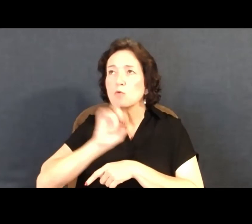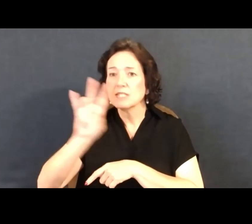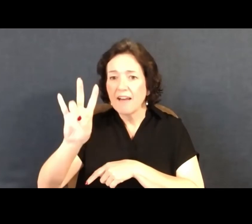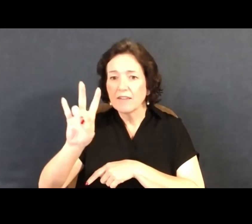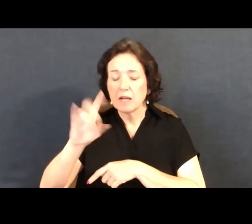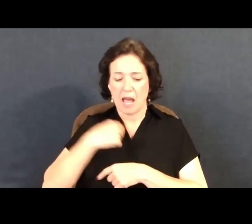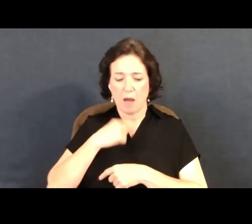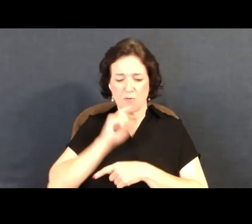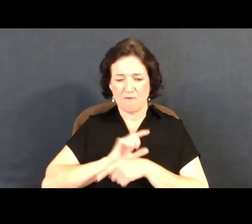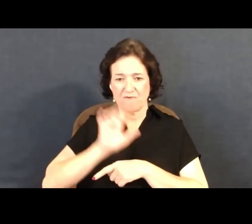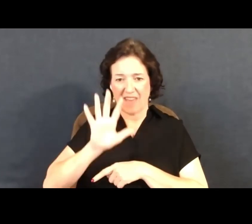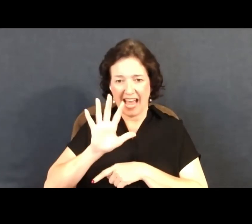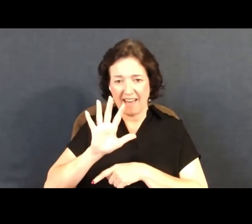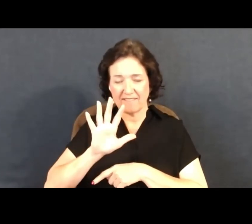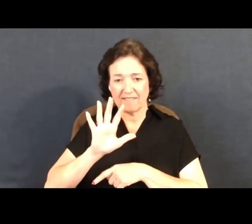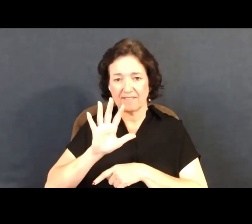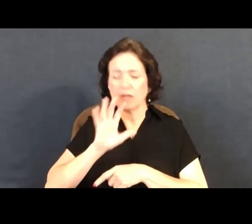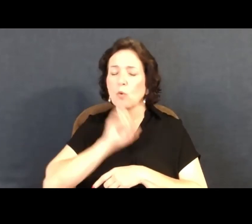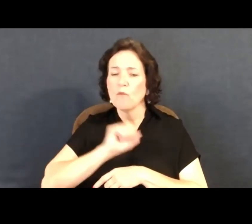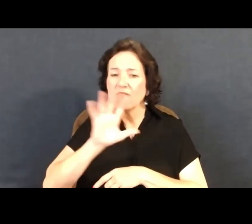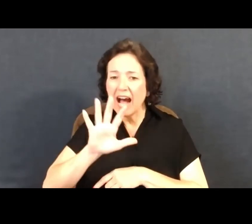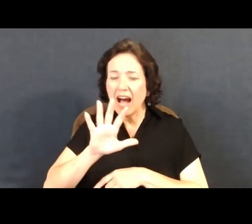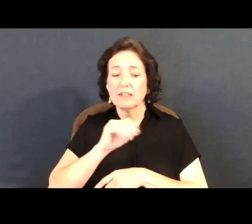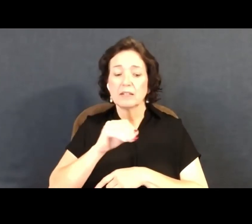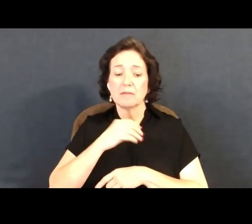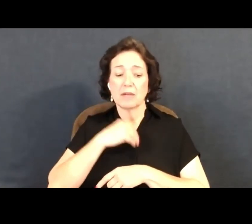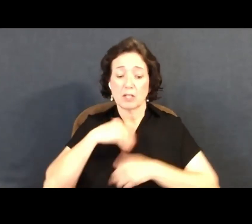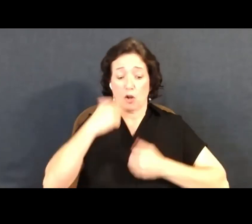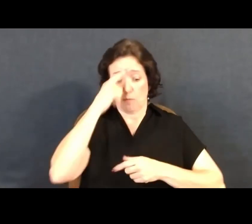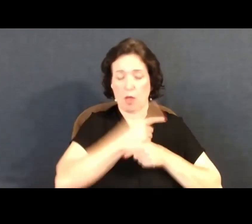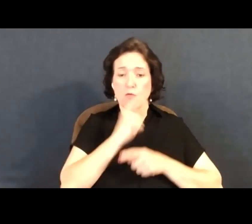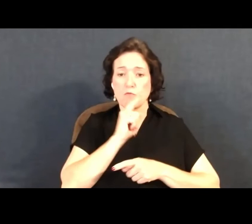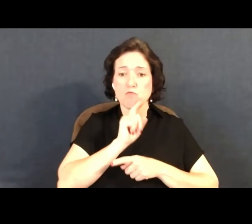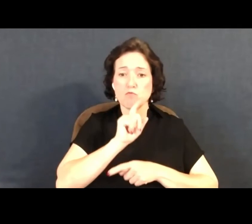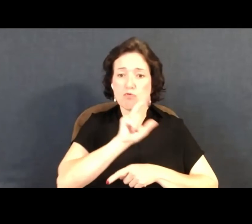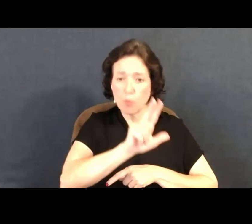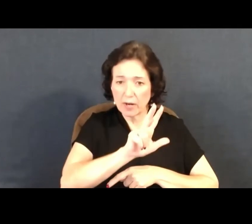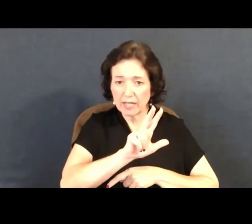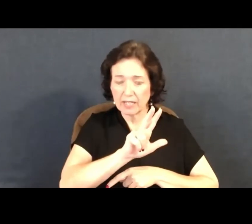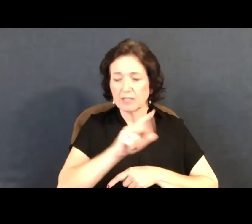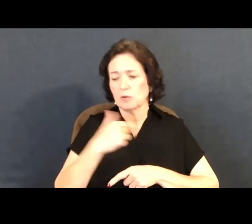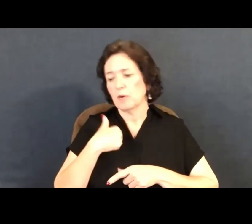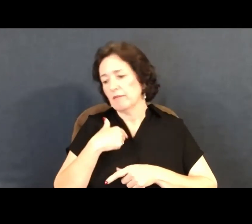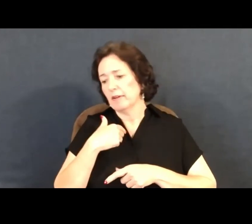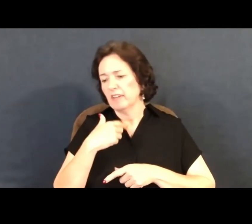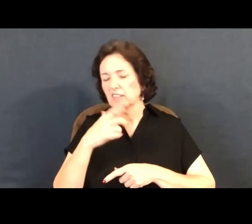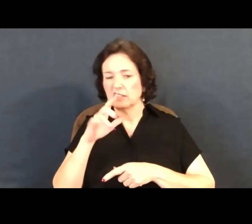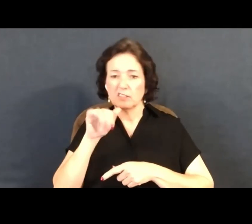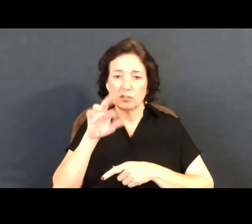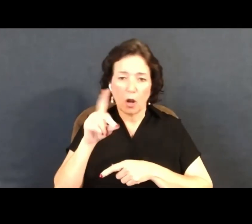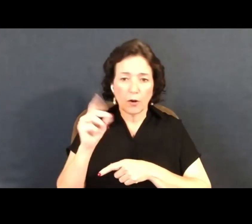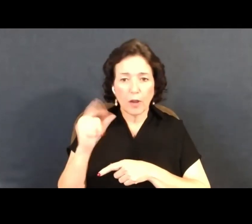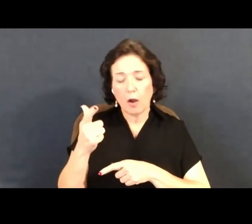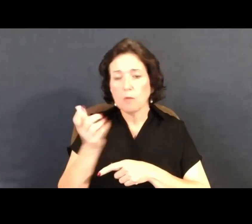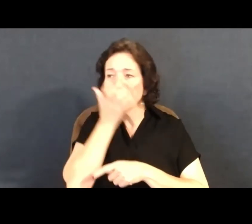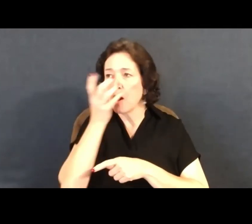3. And we had dogs around us. We had yard dogs and barn dogs and house dogs,